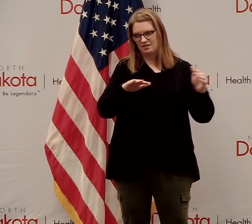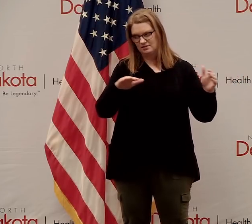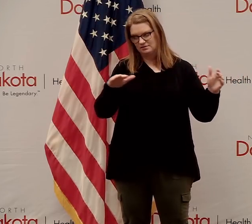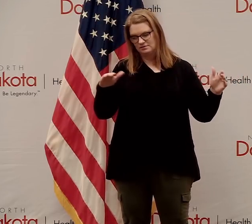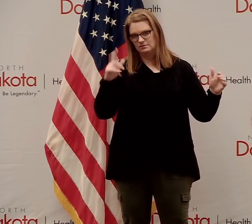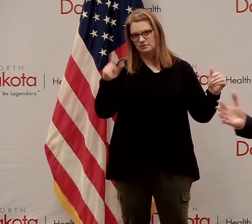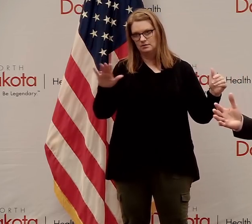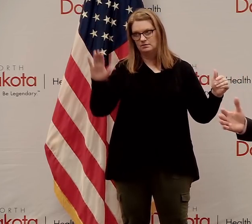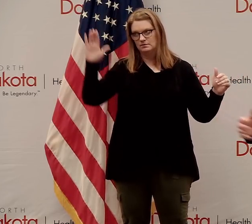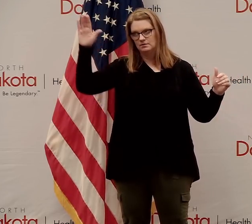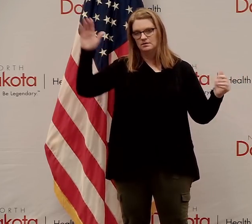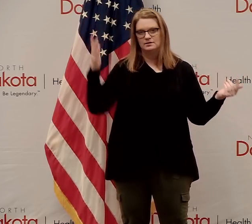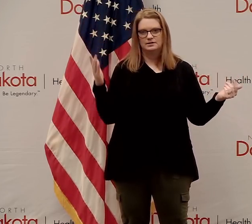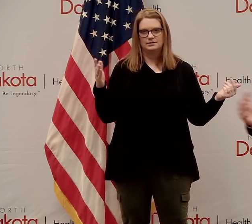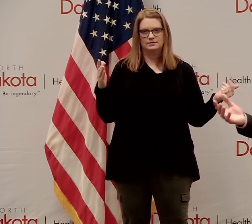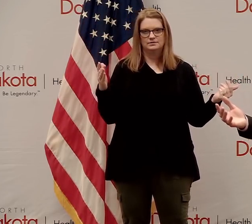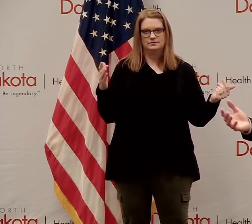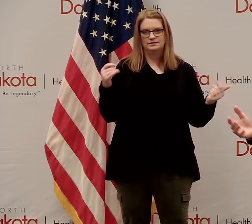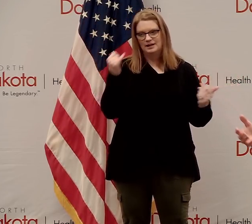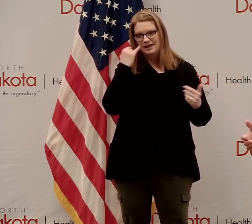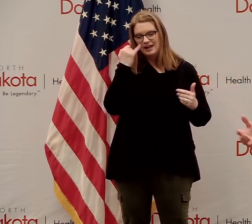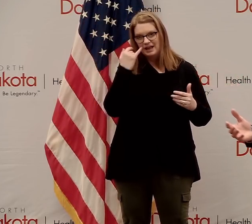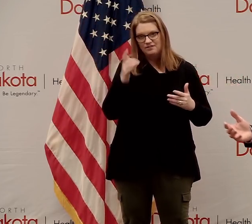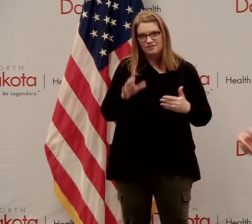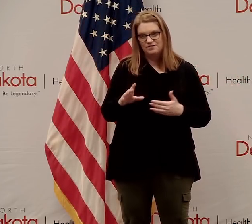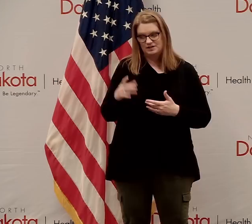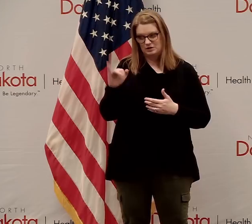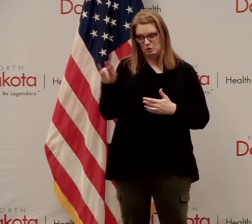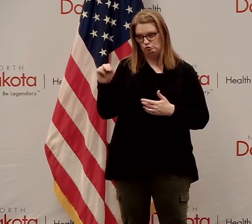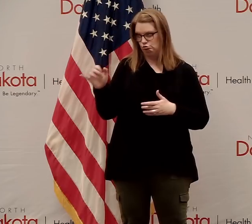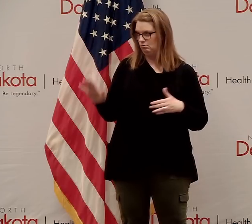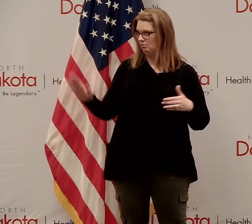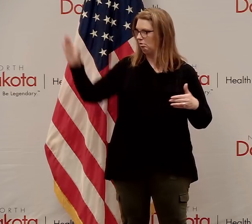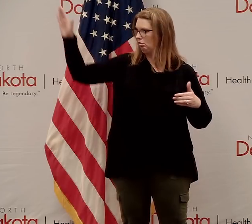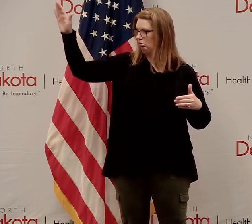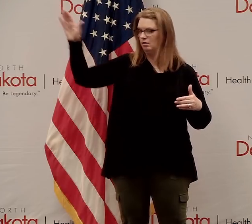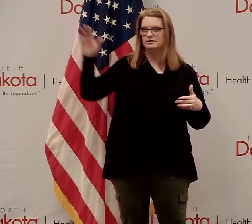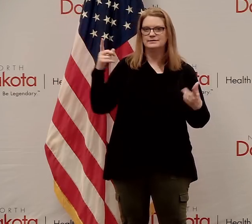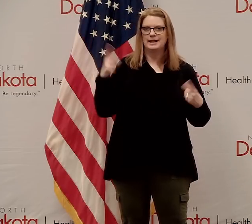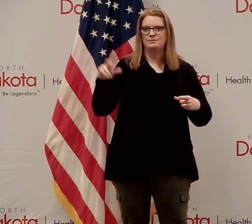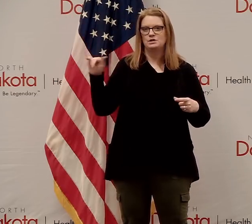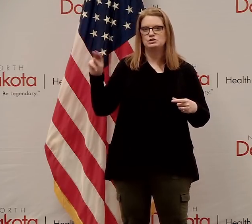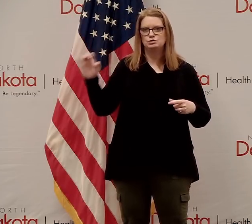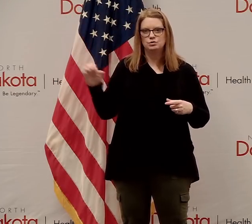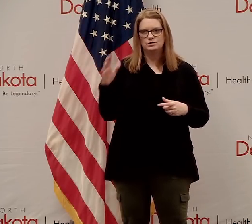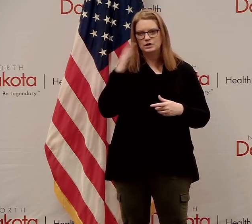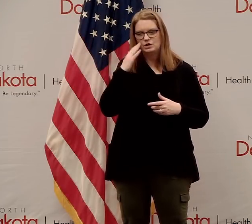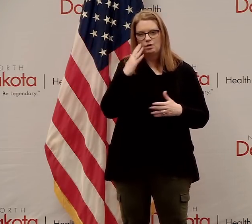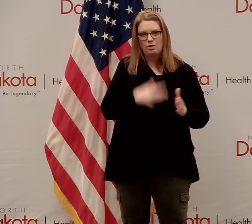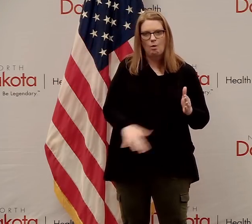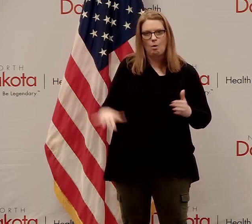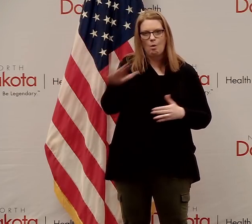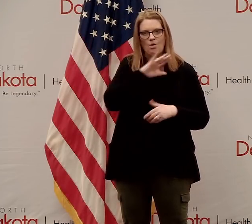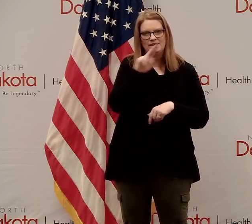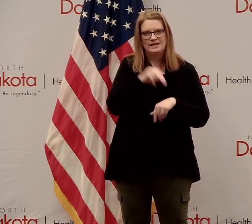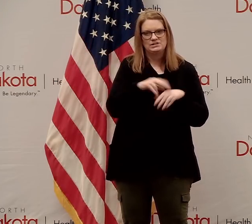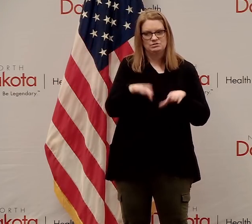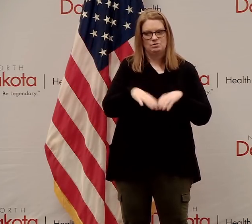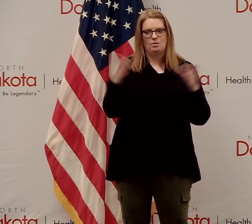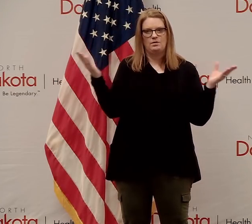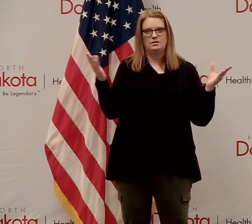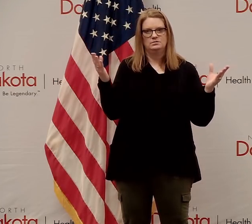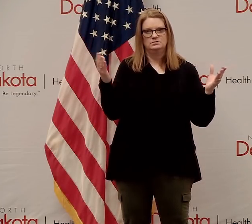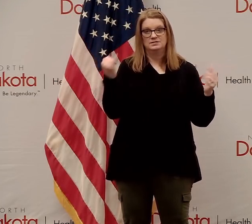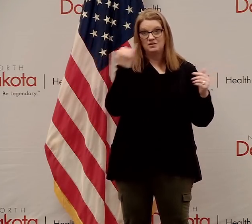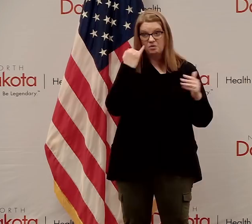that if the peak was going to come in June, say, for example, it was going to come in June when the whole nation was opened up. So, I mean, if you're going to have a peak, I'd